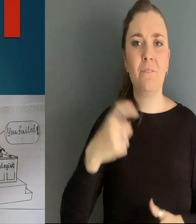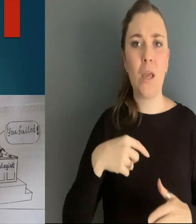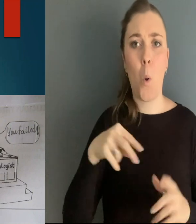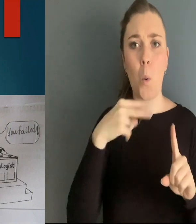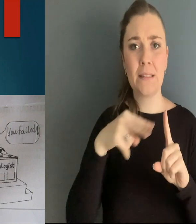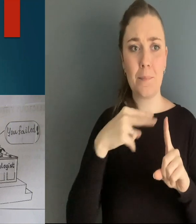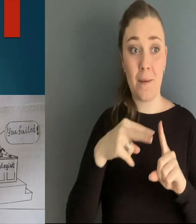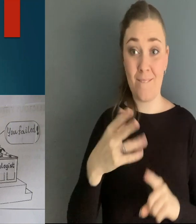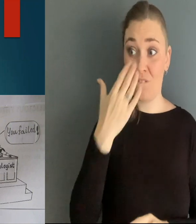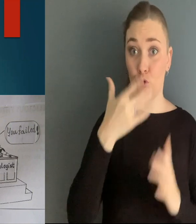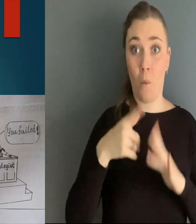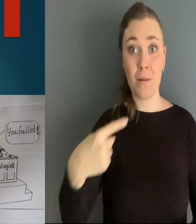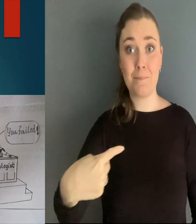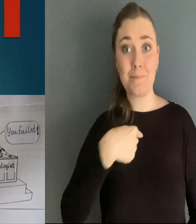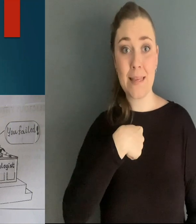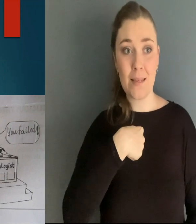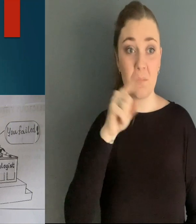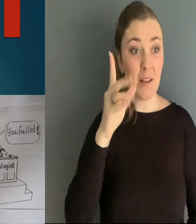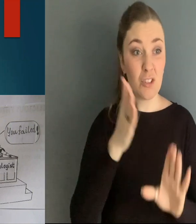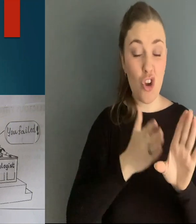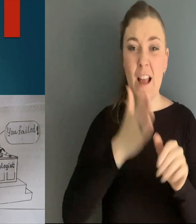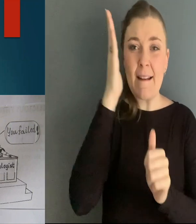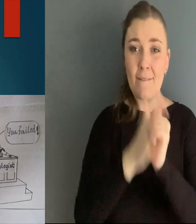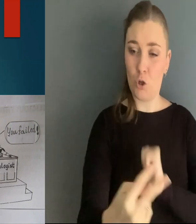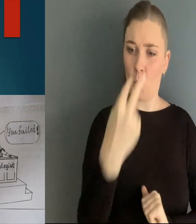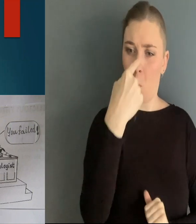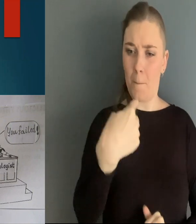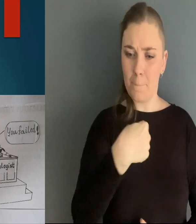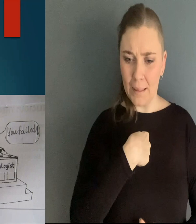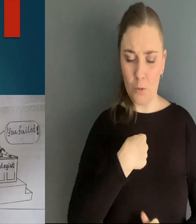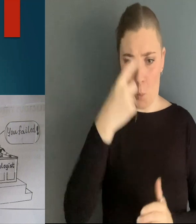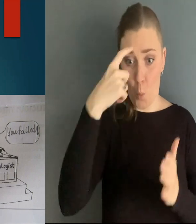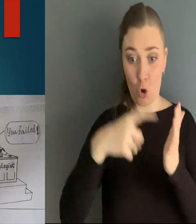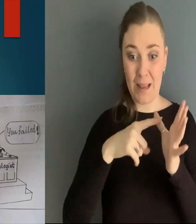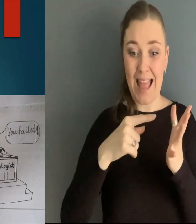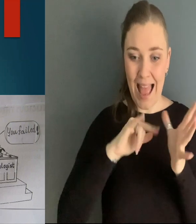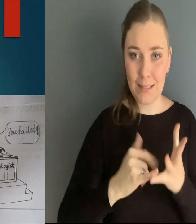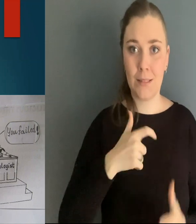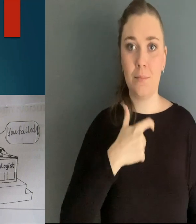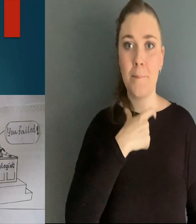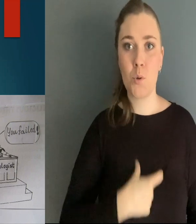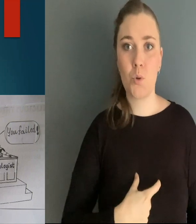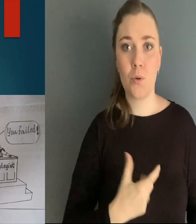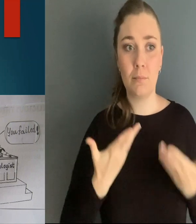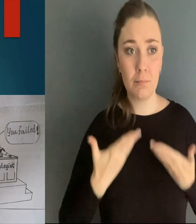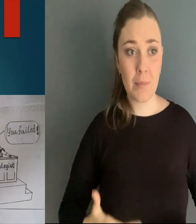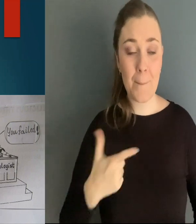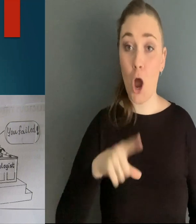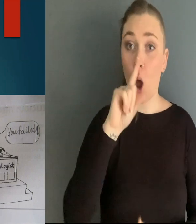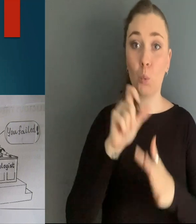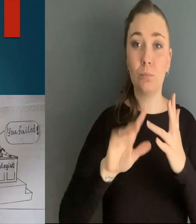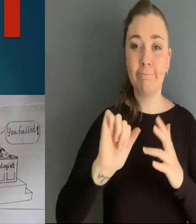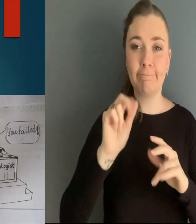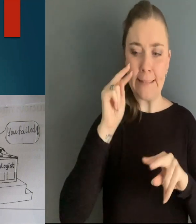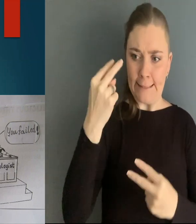right in front of me but the psychologist never saw or acknowledged me as a person because i couldn't do any